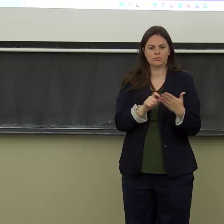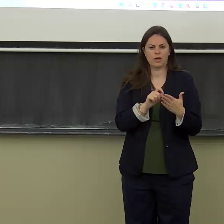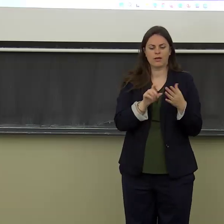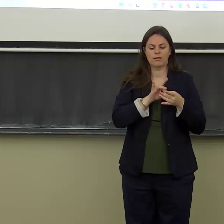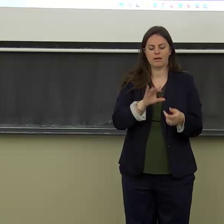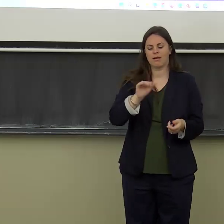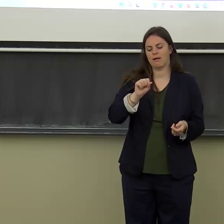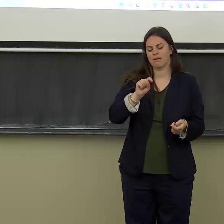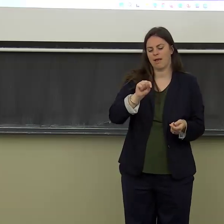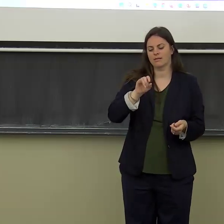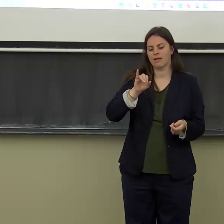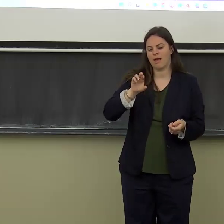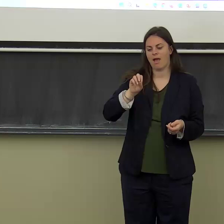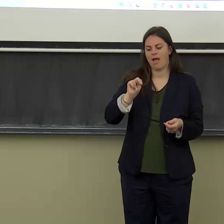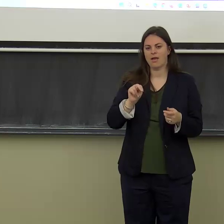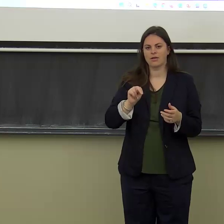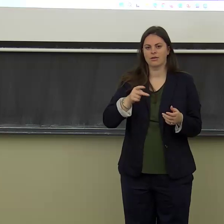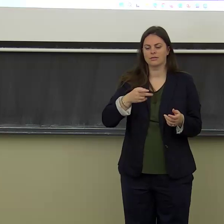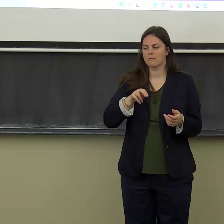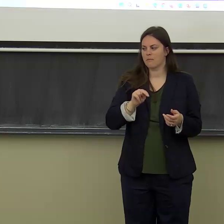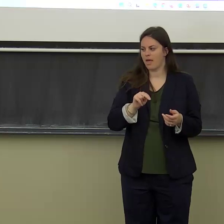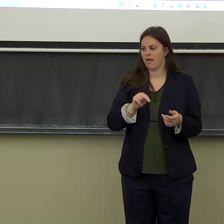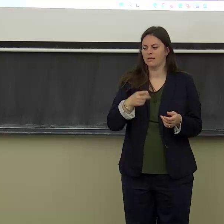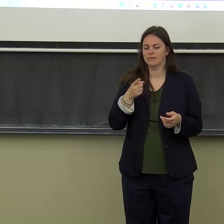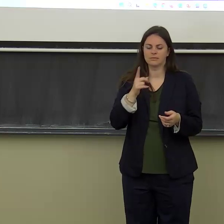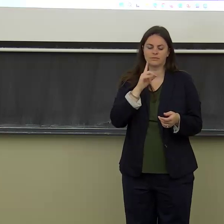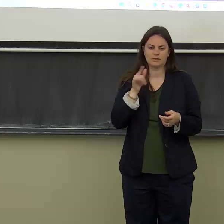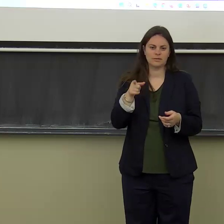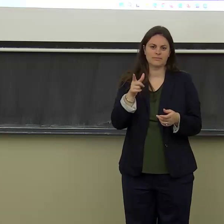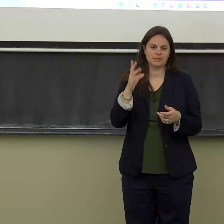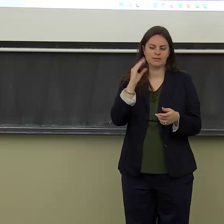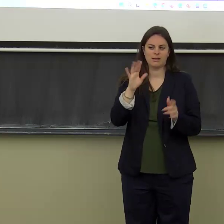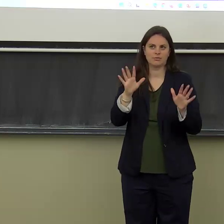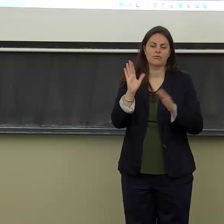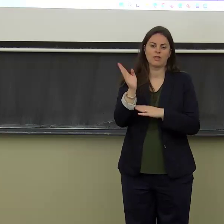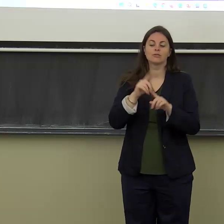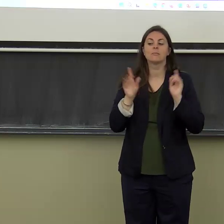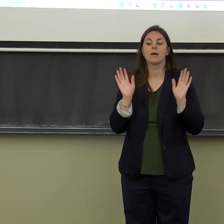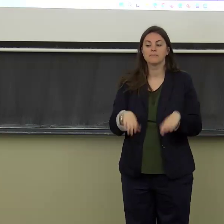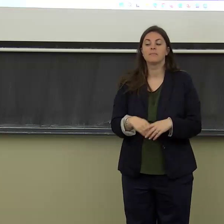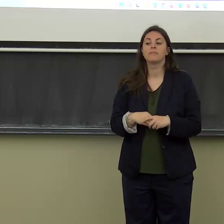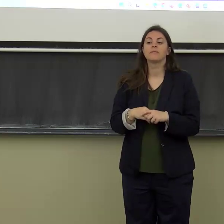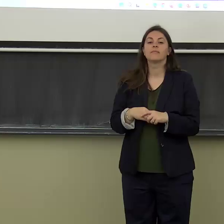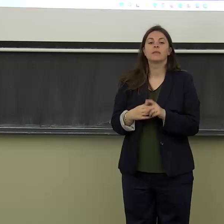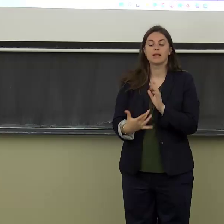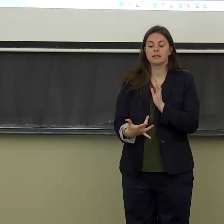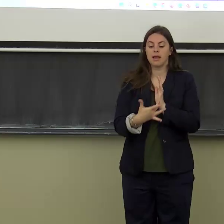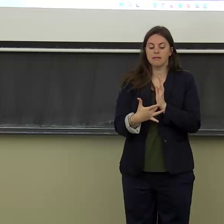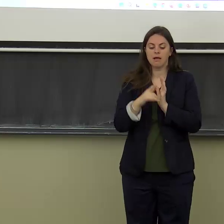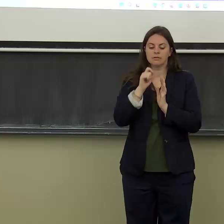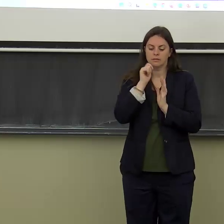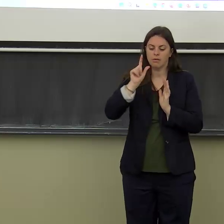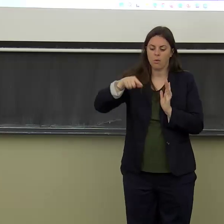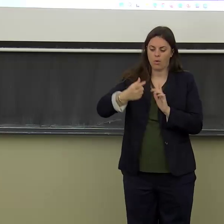is also, funnily enough, relates to Ursula Franklin. It's these great lectures. But basically, technology isn't just impacting us